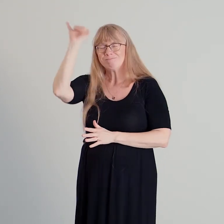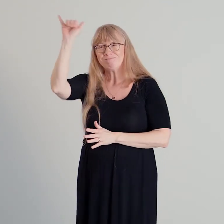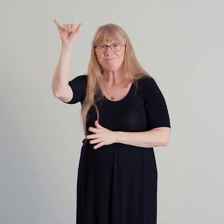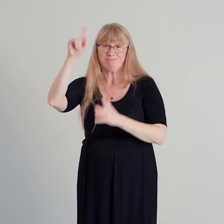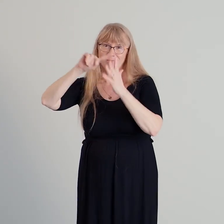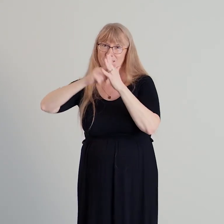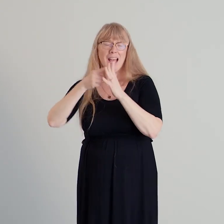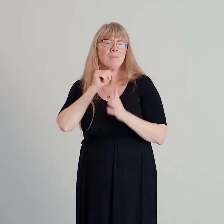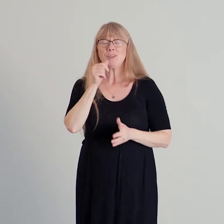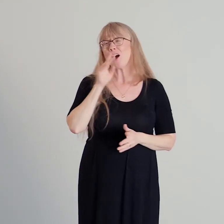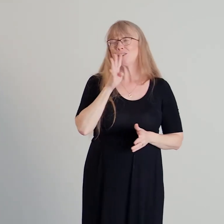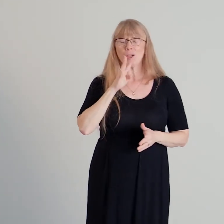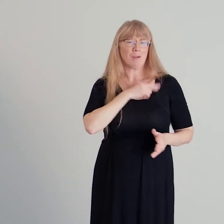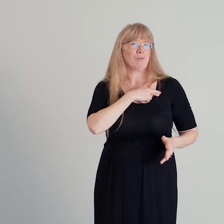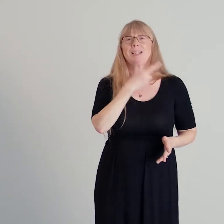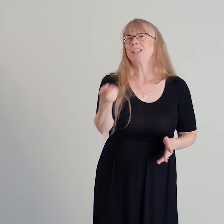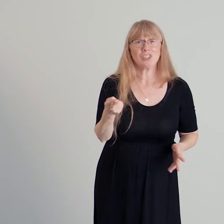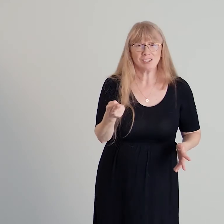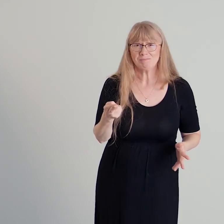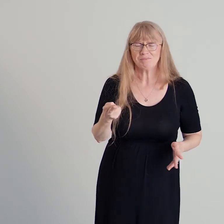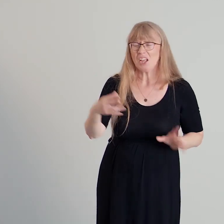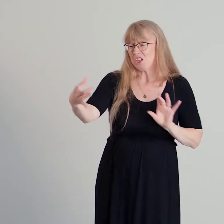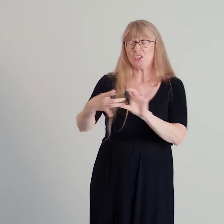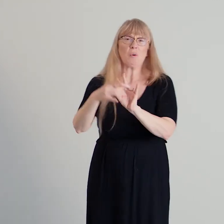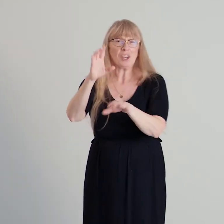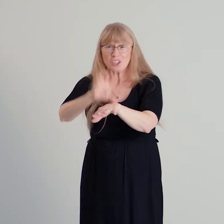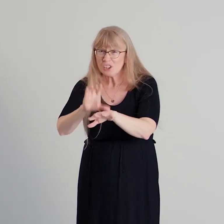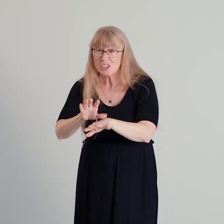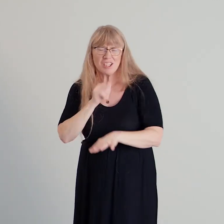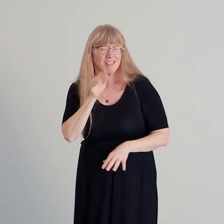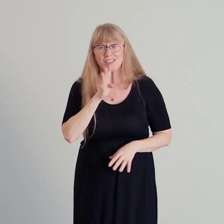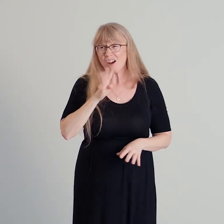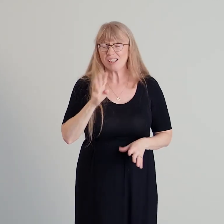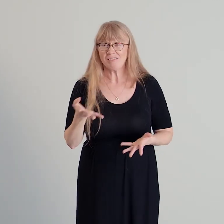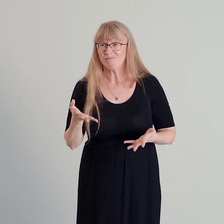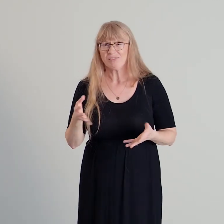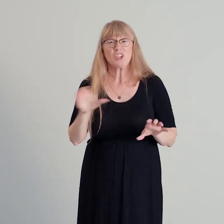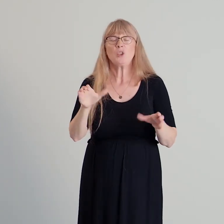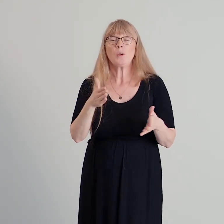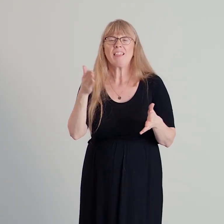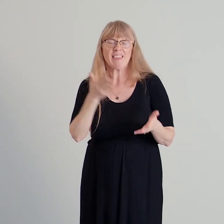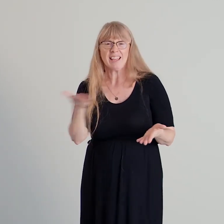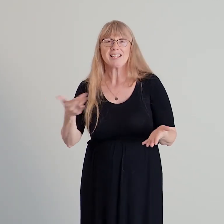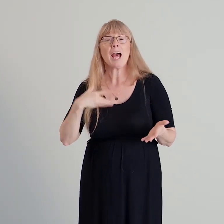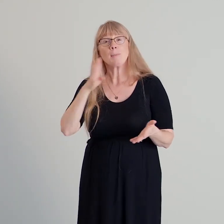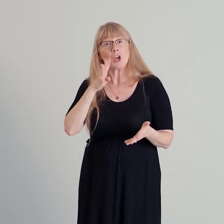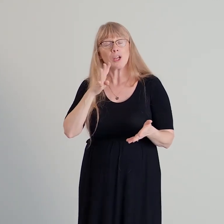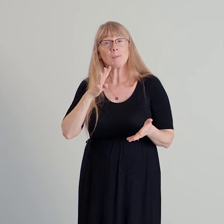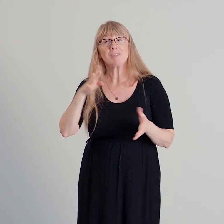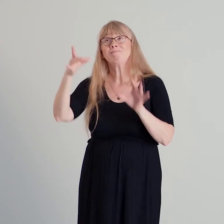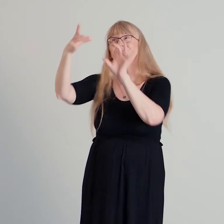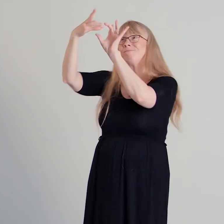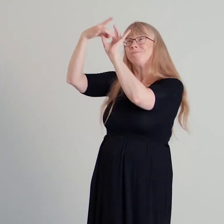place. I'm not talking about a religion. I'm not talking about joining a church. I'm not talking about doing a certain amount of things. I'm talking about